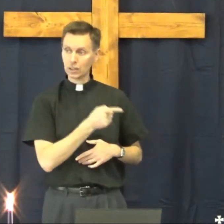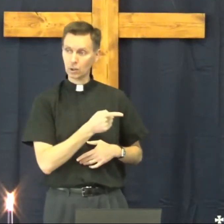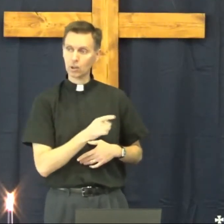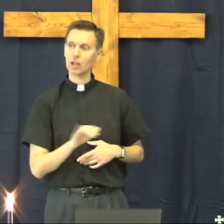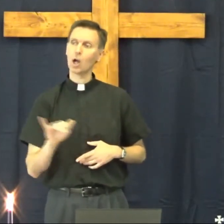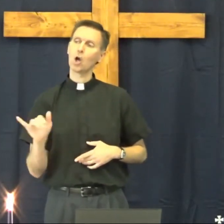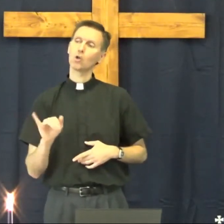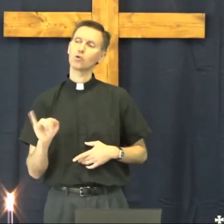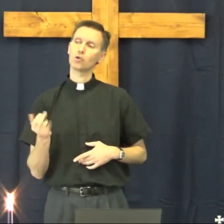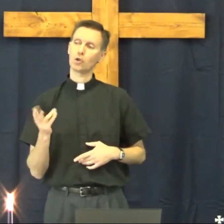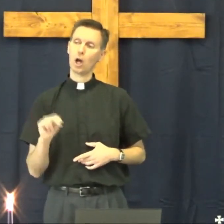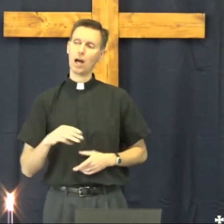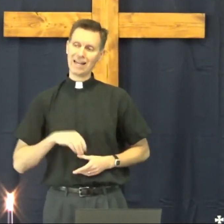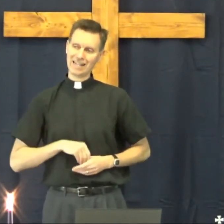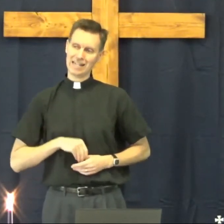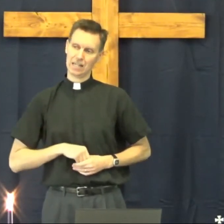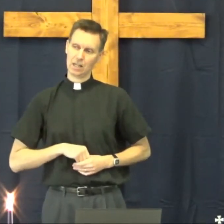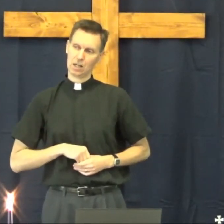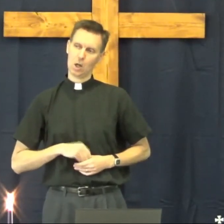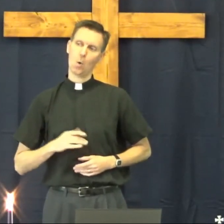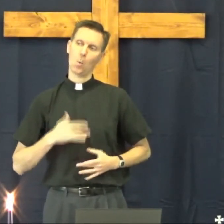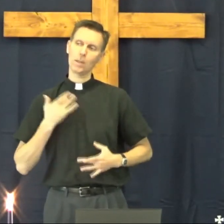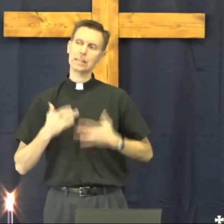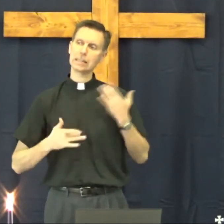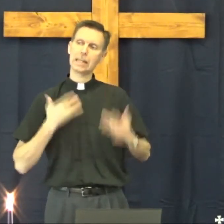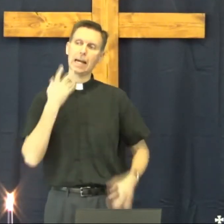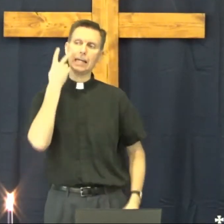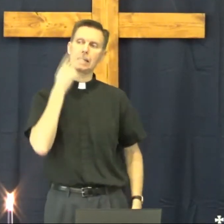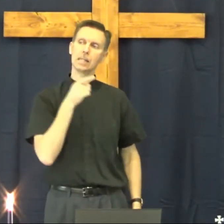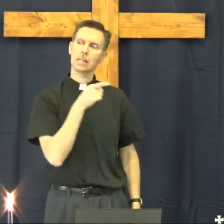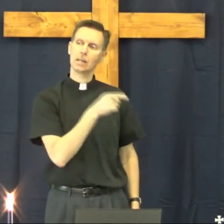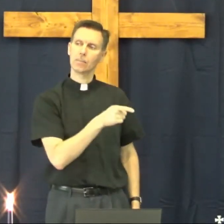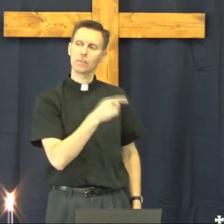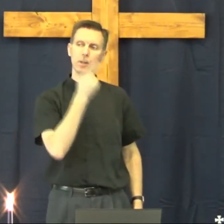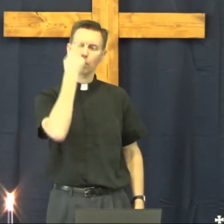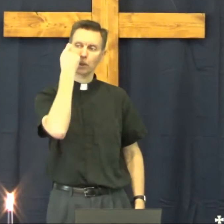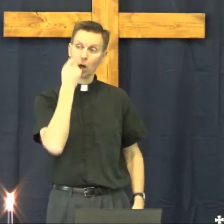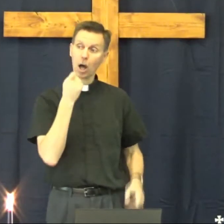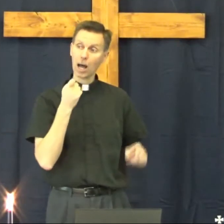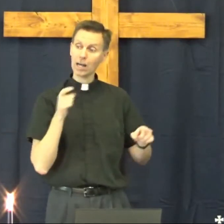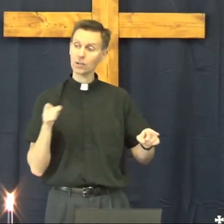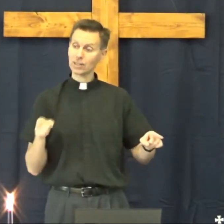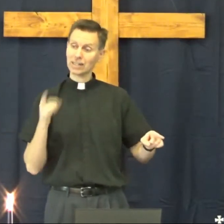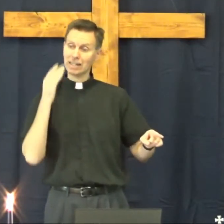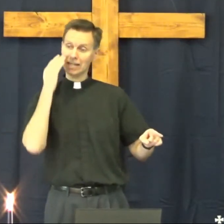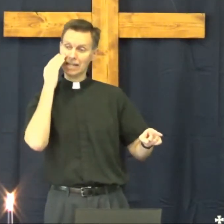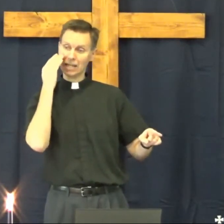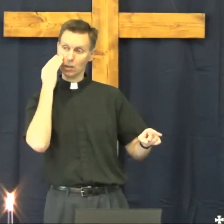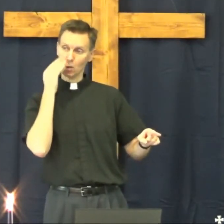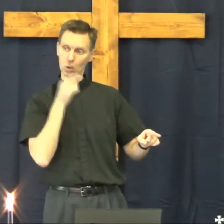her. John was excited because he knew